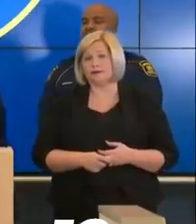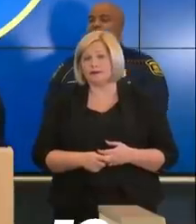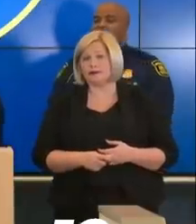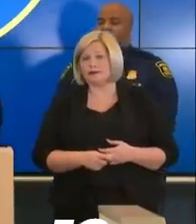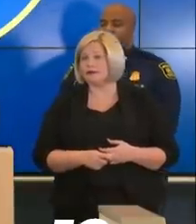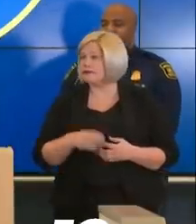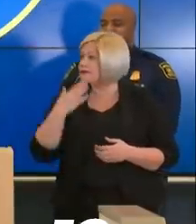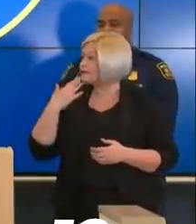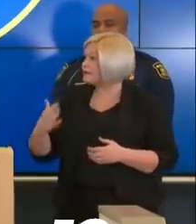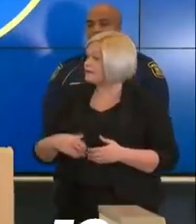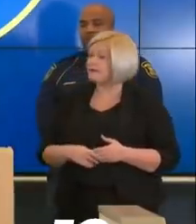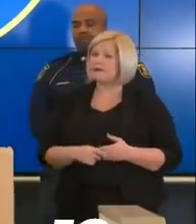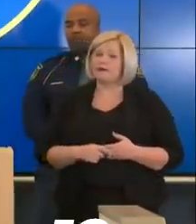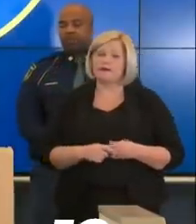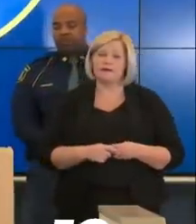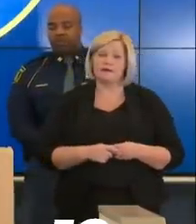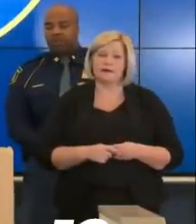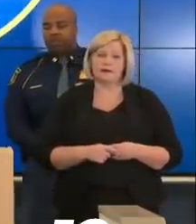Thank you.